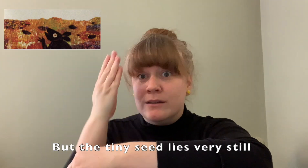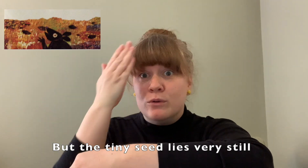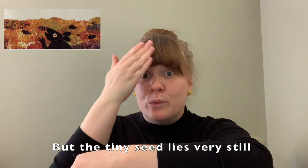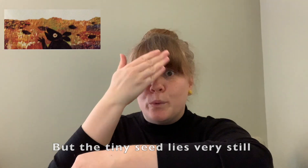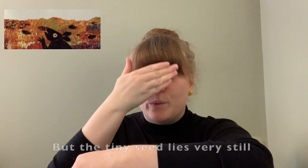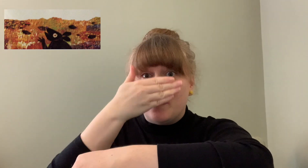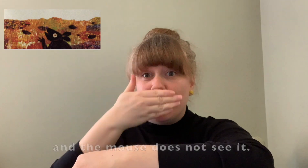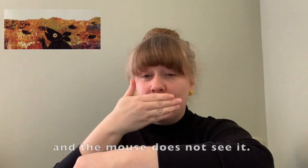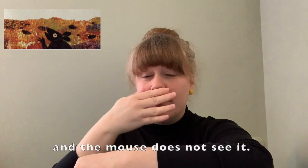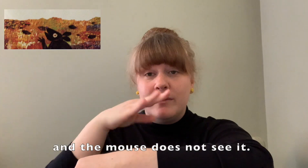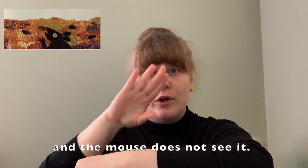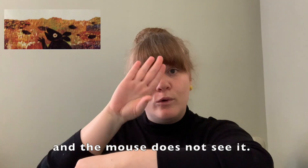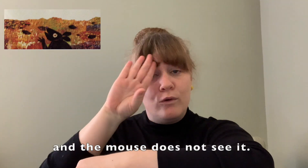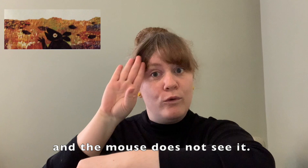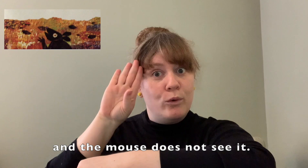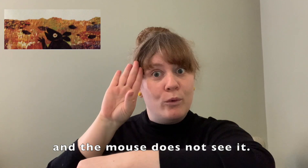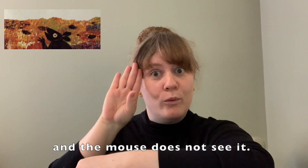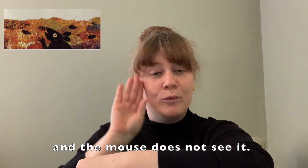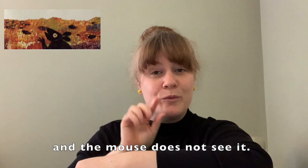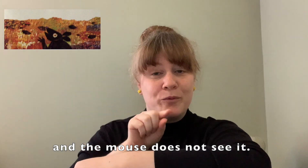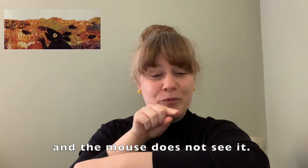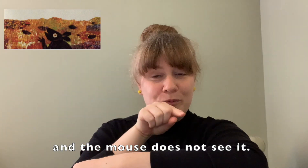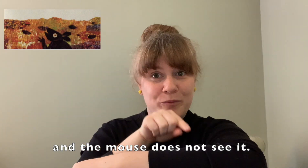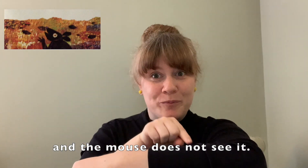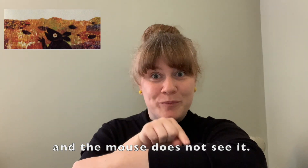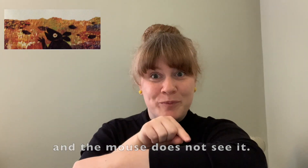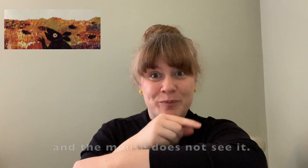still, and the mouse does not see it.